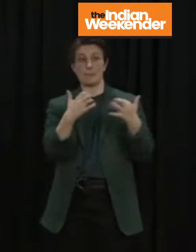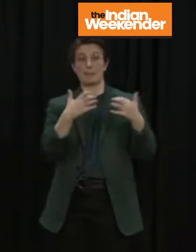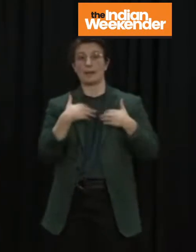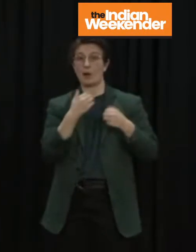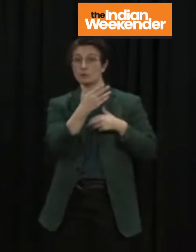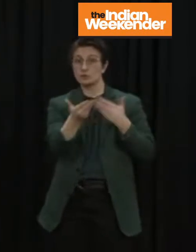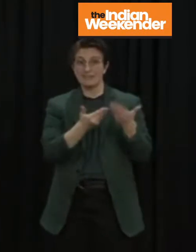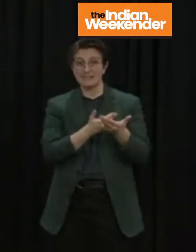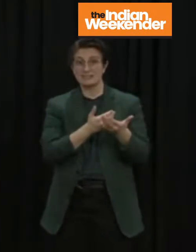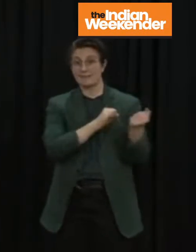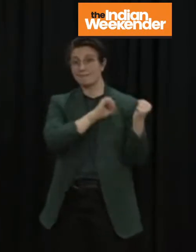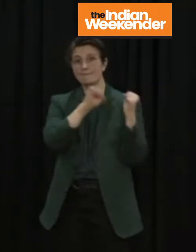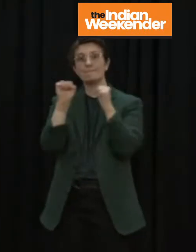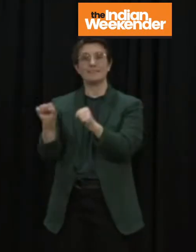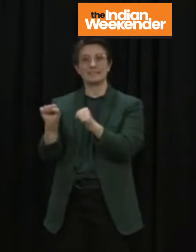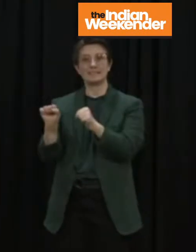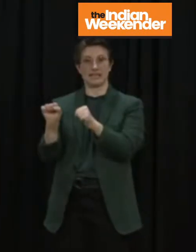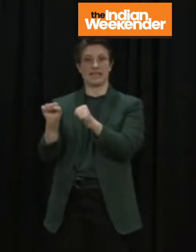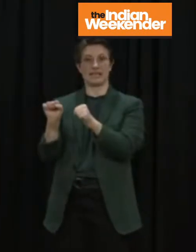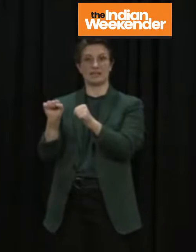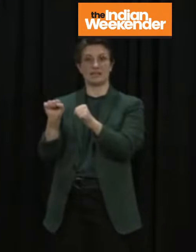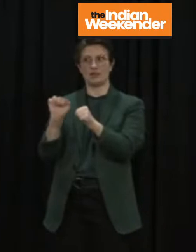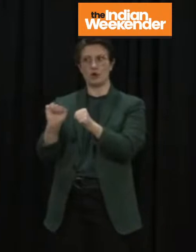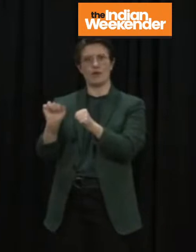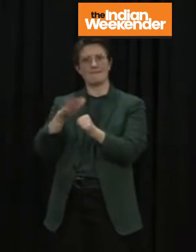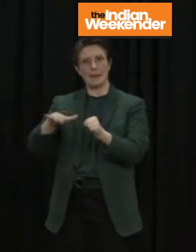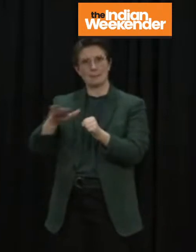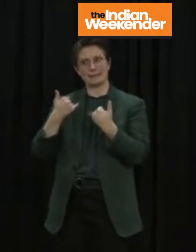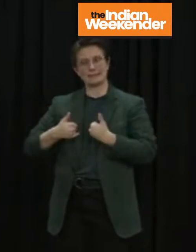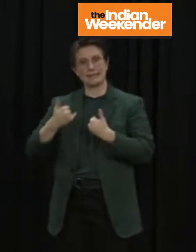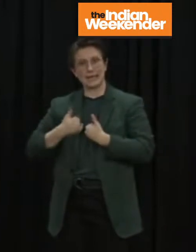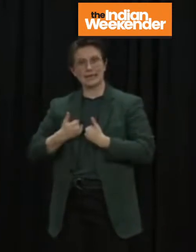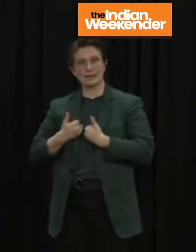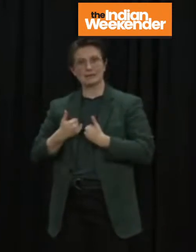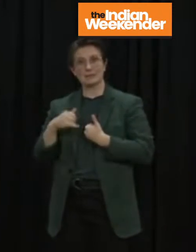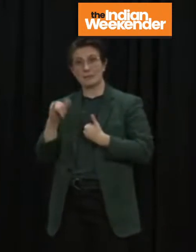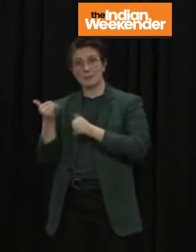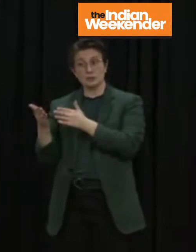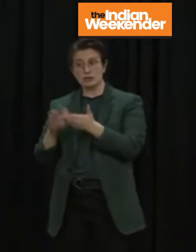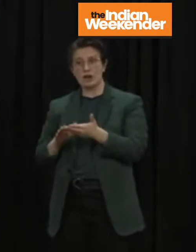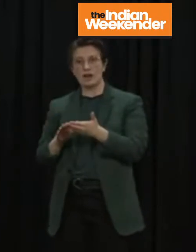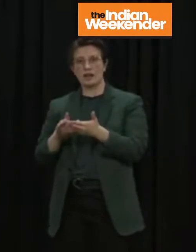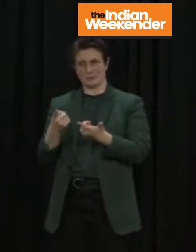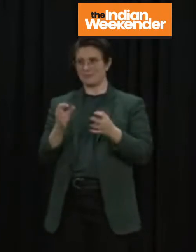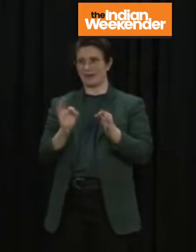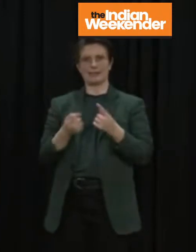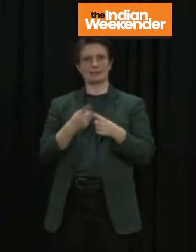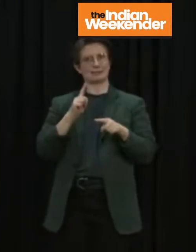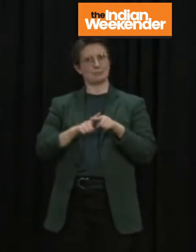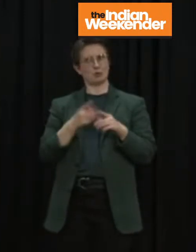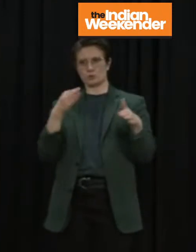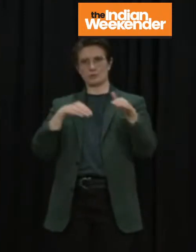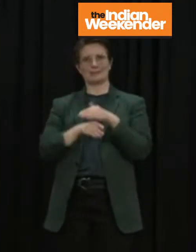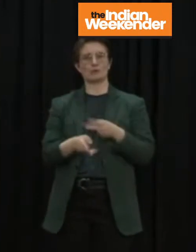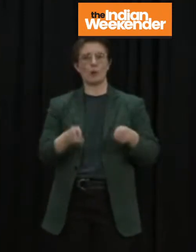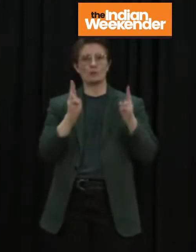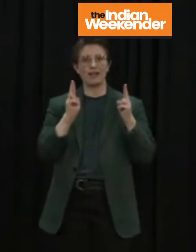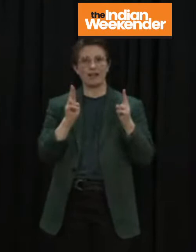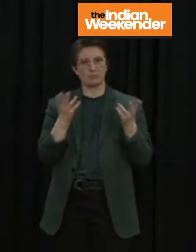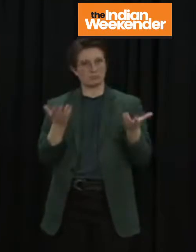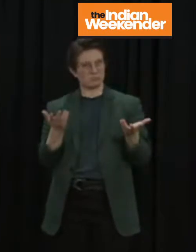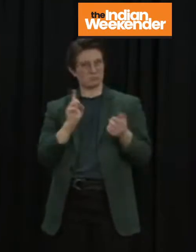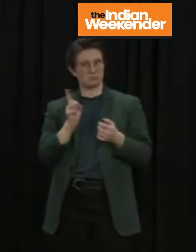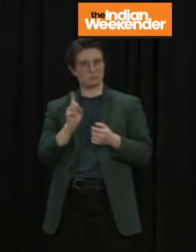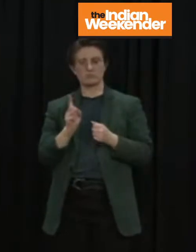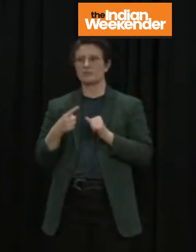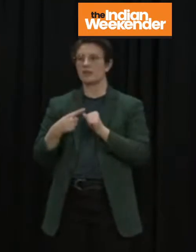applications. One of the things I would say is I'm looking at the number of health workers that we are needing to get into the country at the moment, and so I'm taking a good close look at that because